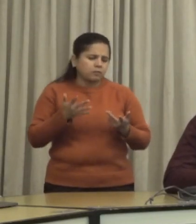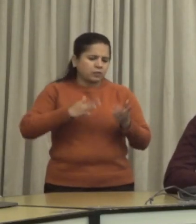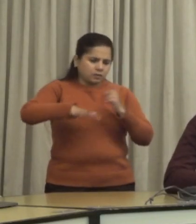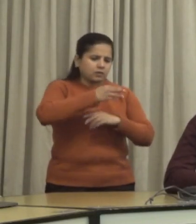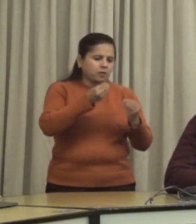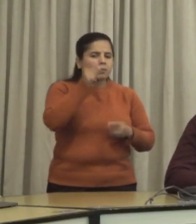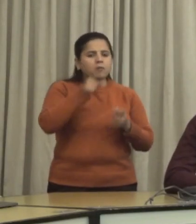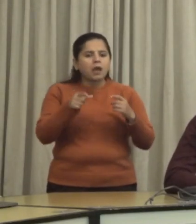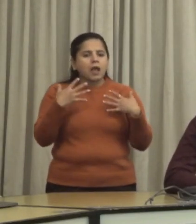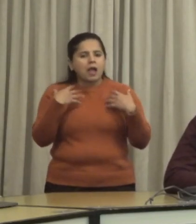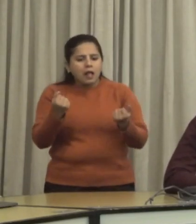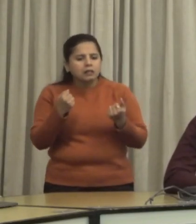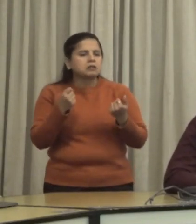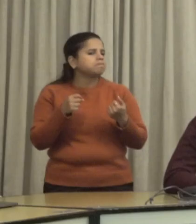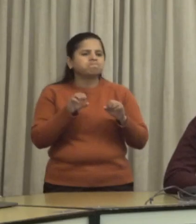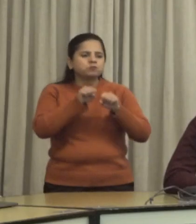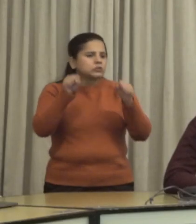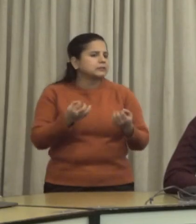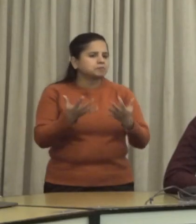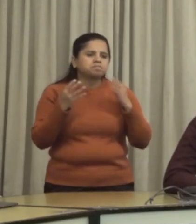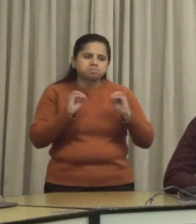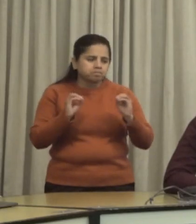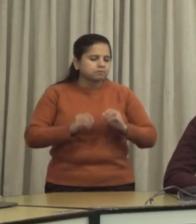where public health system practically doesn't exist, like in North India.